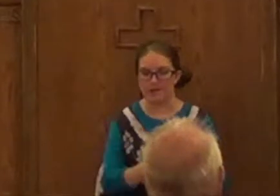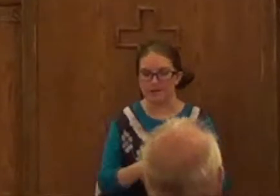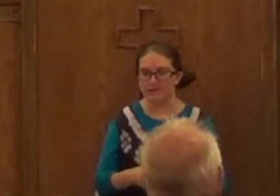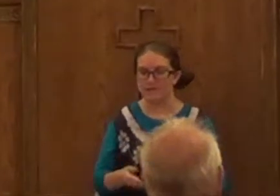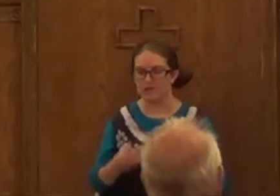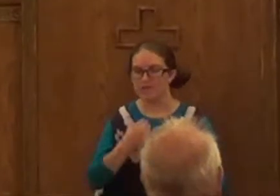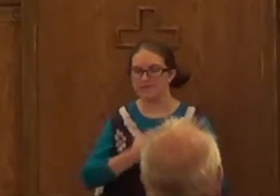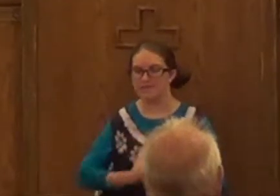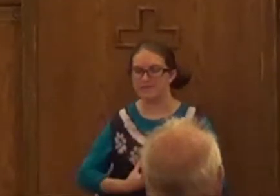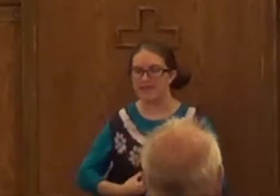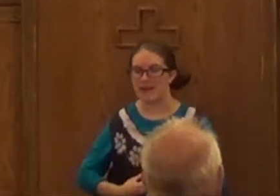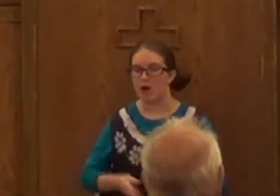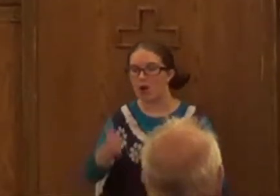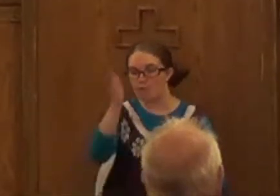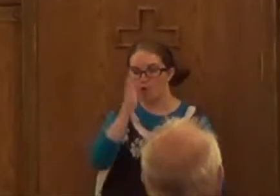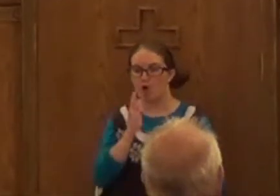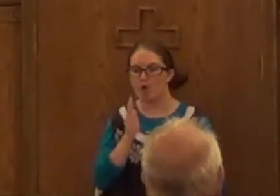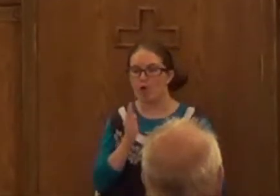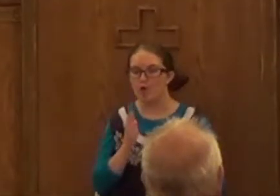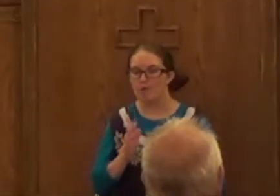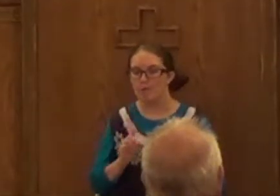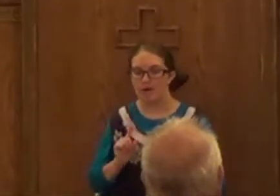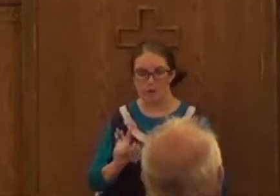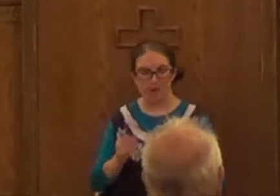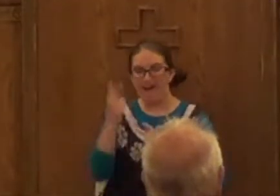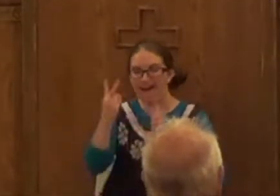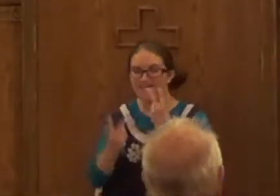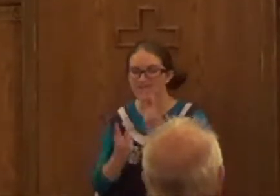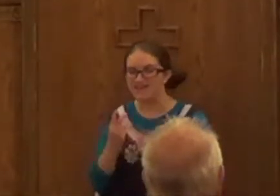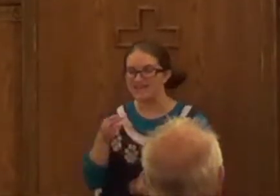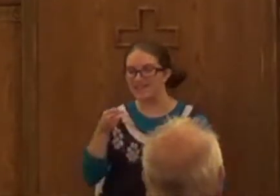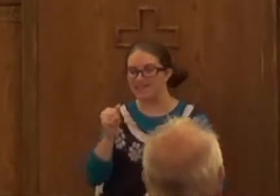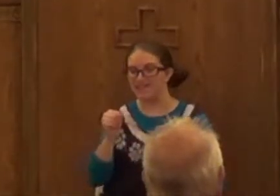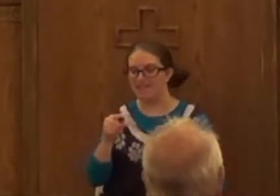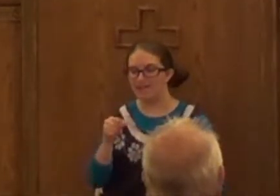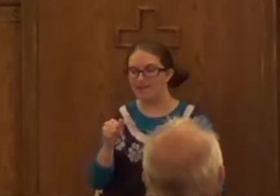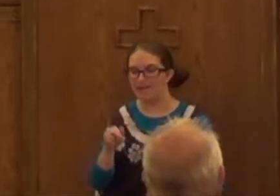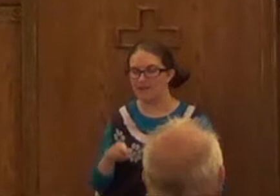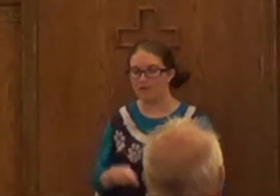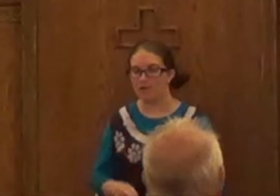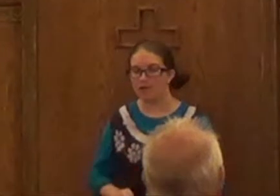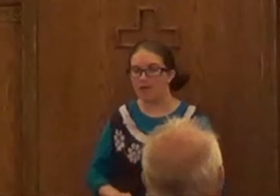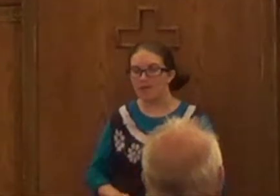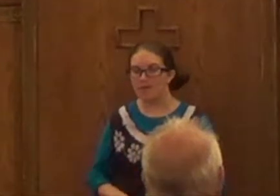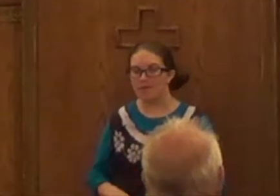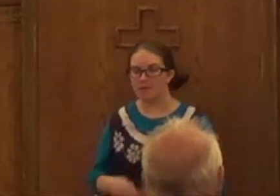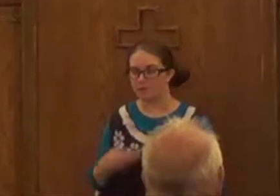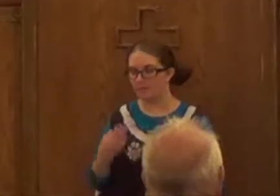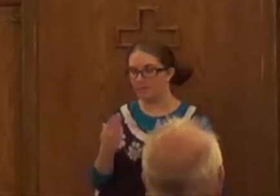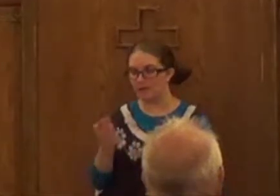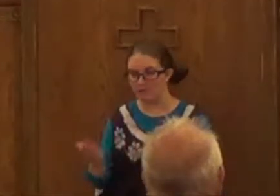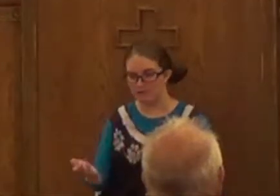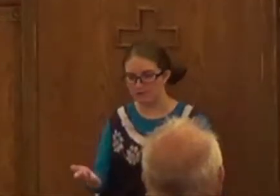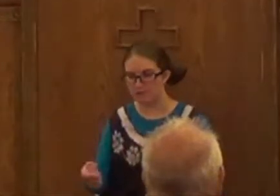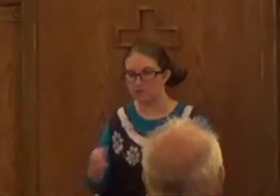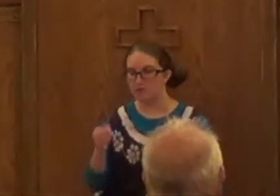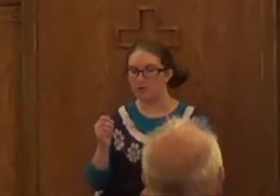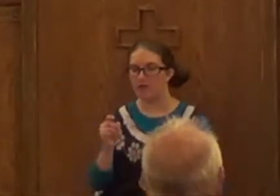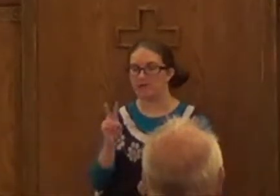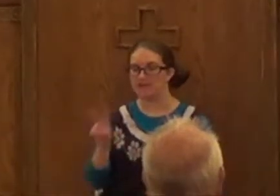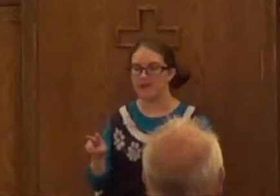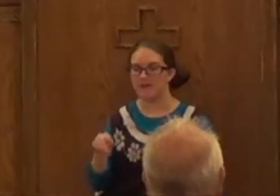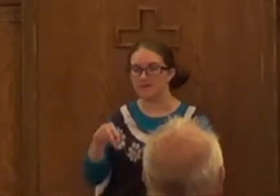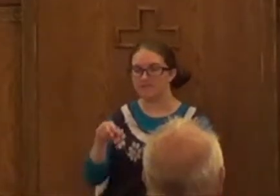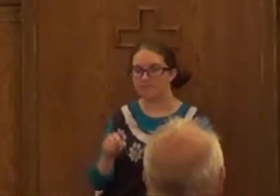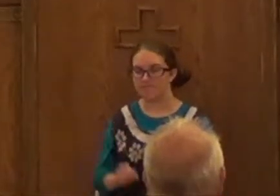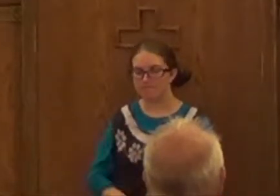and you're doing okay when you go by and you visit Hagar and you entertain a backup plan. But what you don't realize tonight